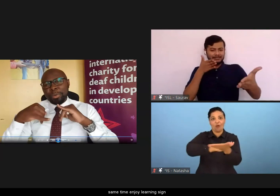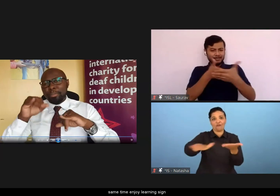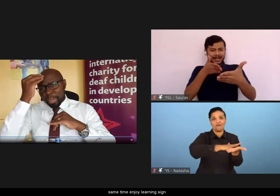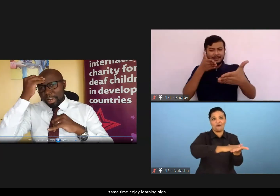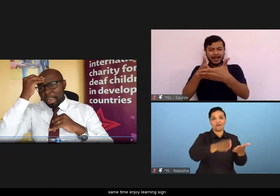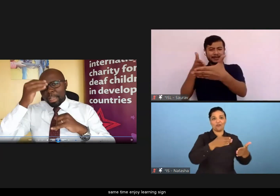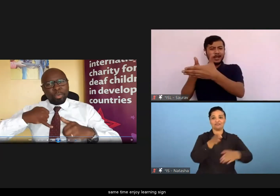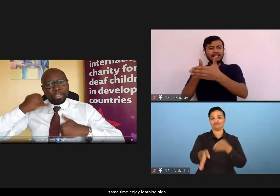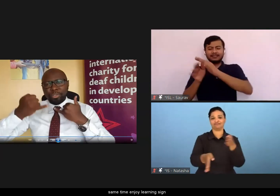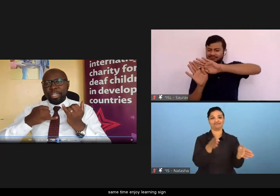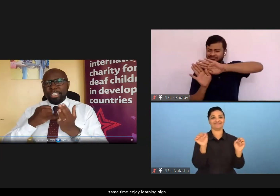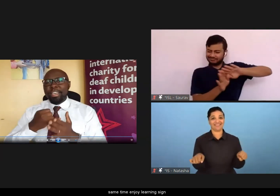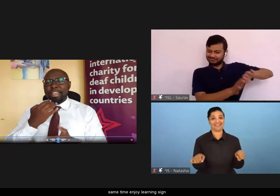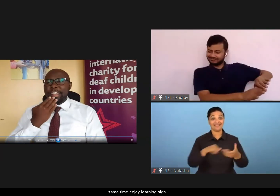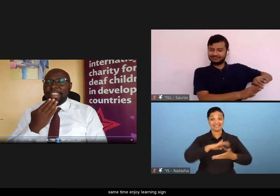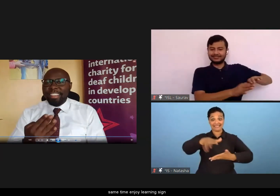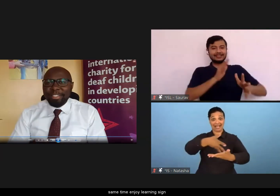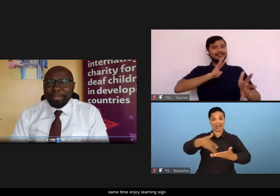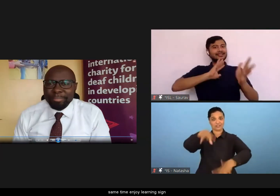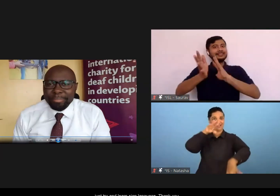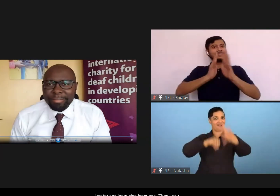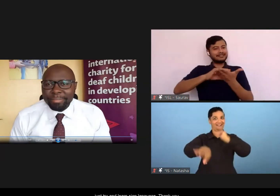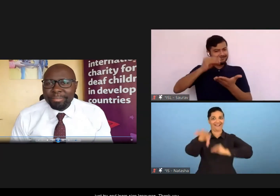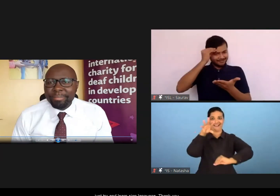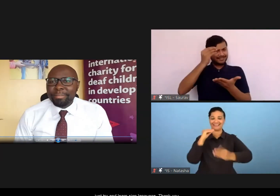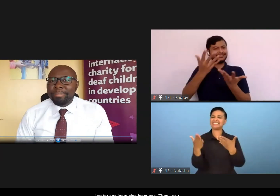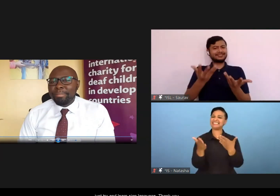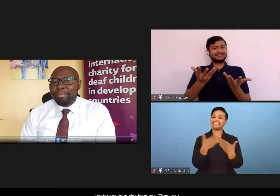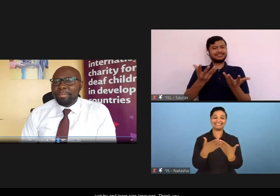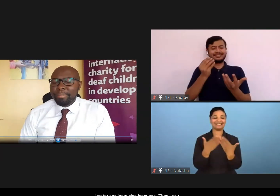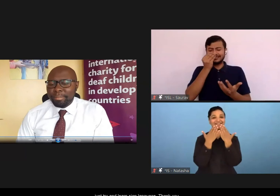sign language, which is easy. Just try and learn sign language. Thank you.